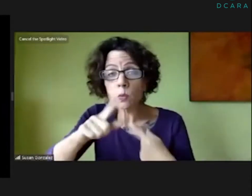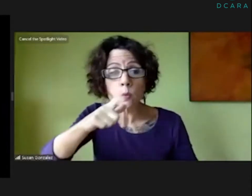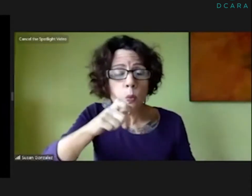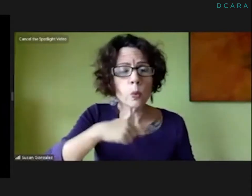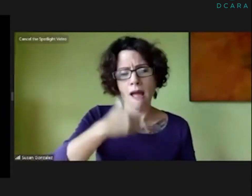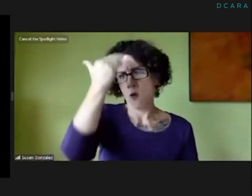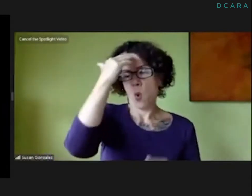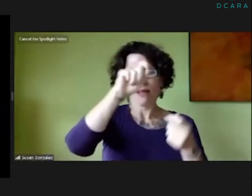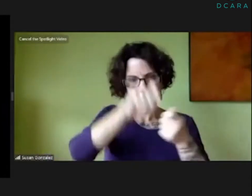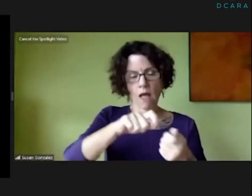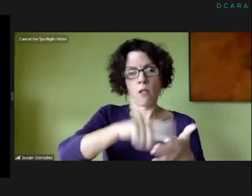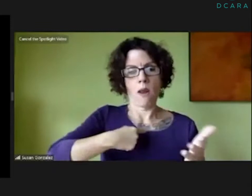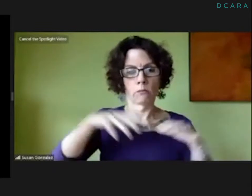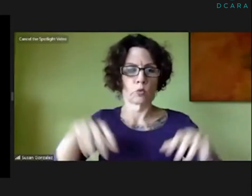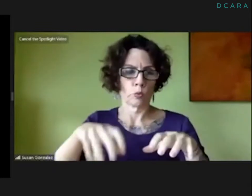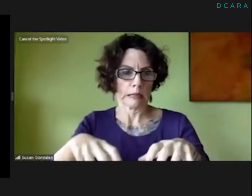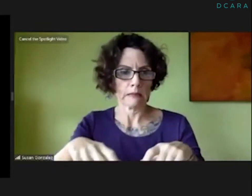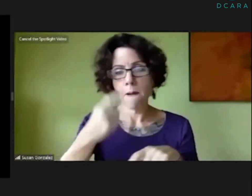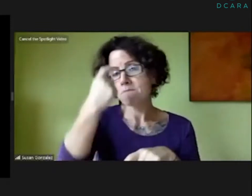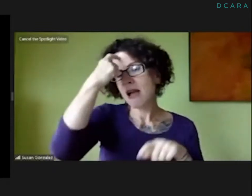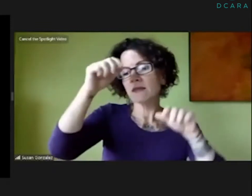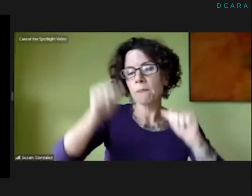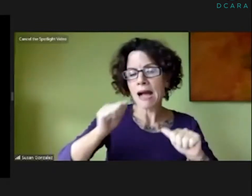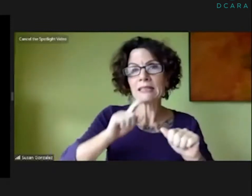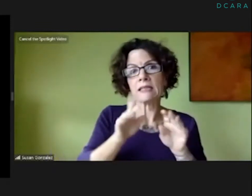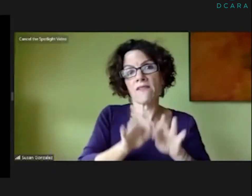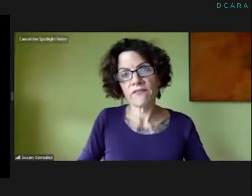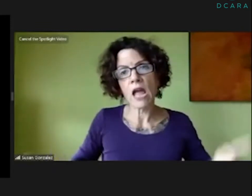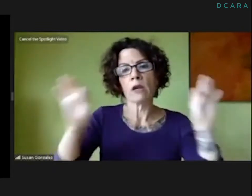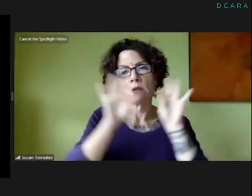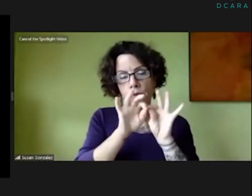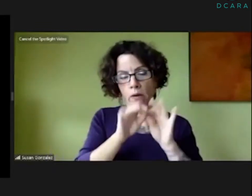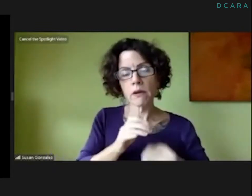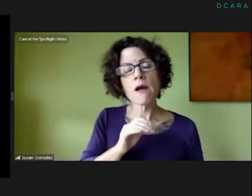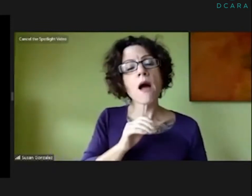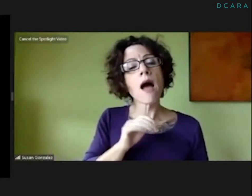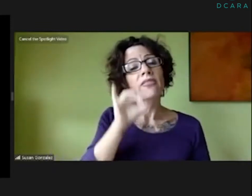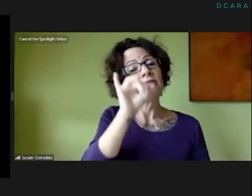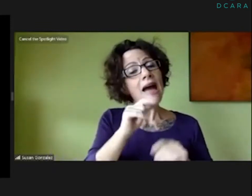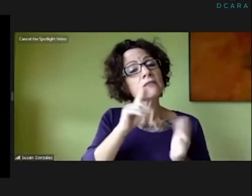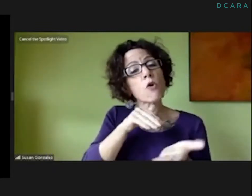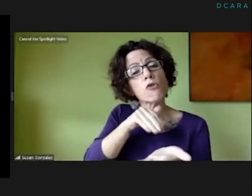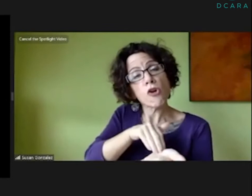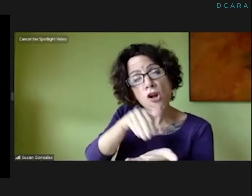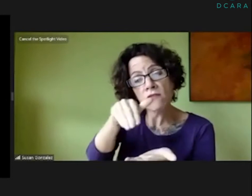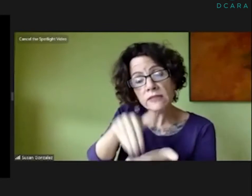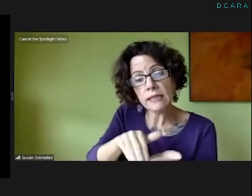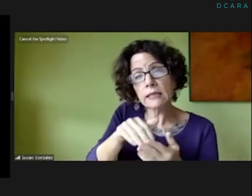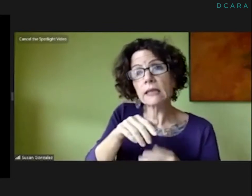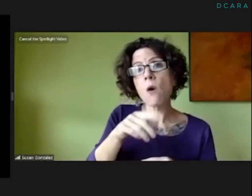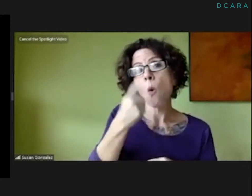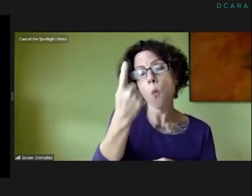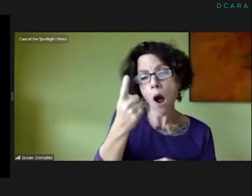know who you're designating as beneficiary. Mental capacity is very important.